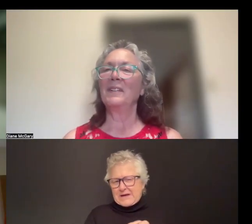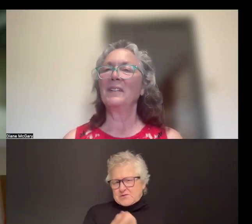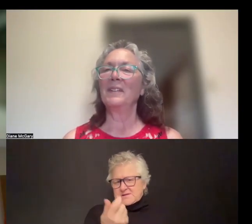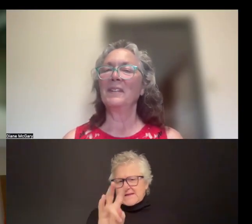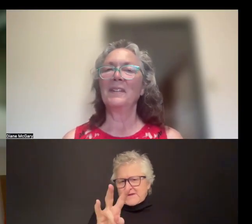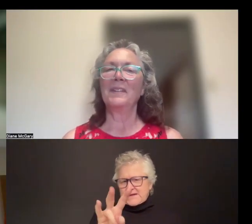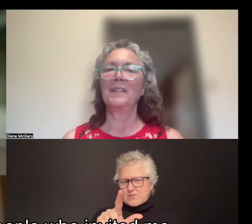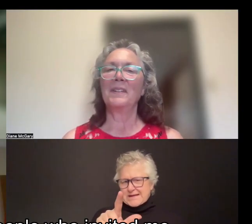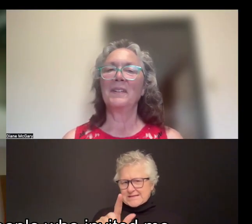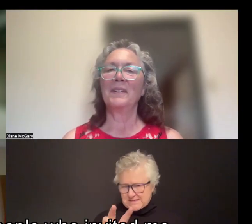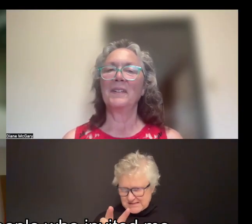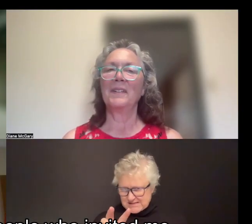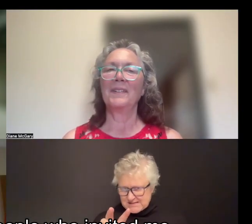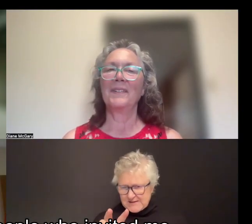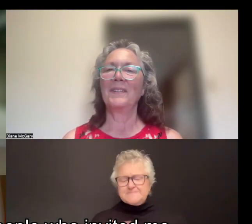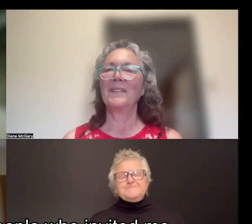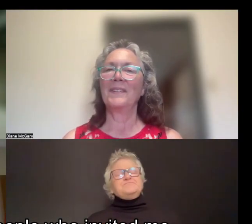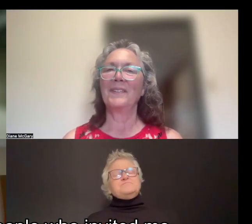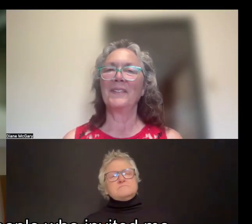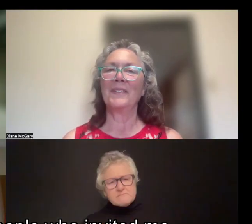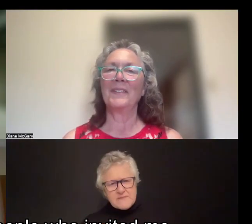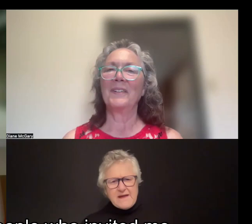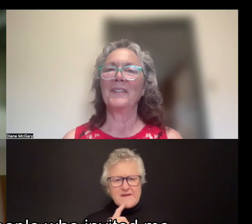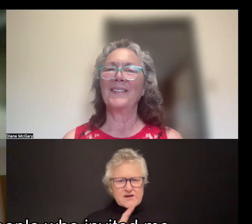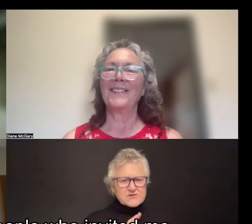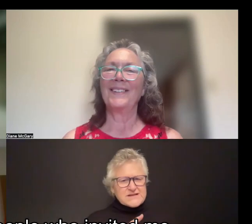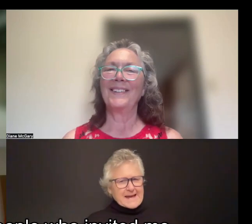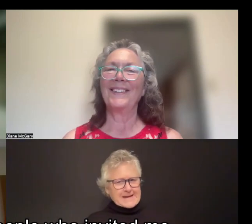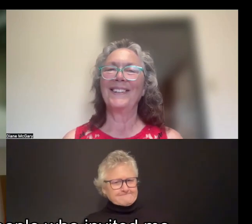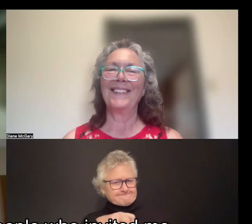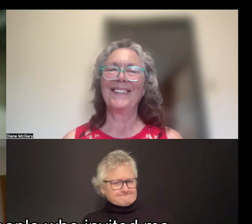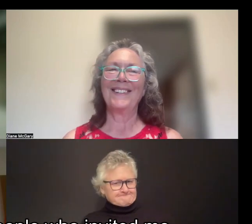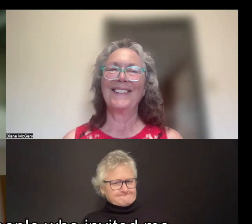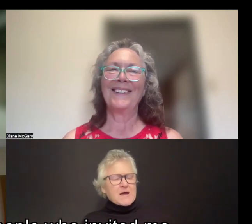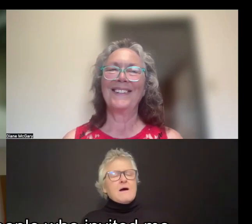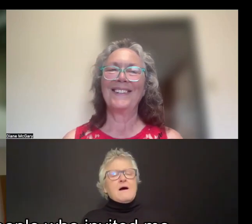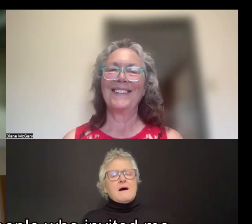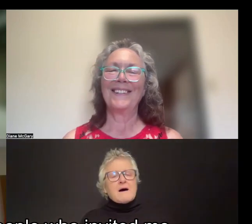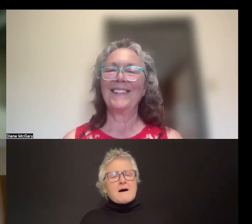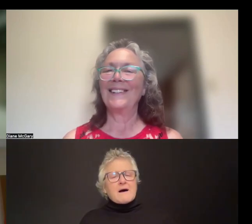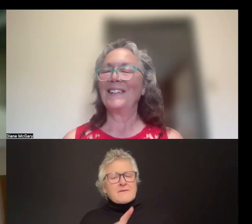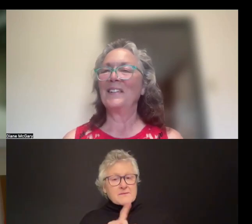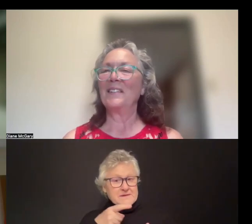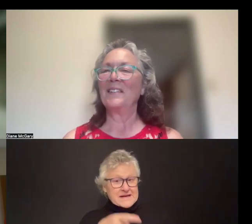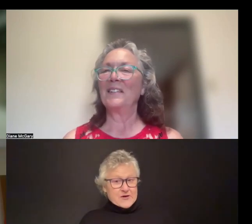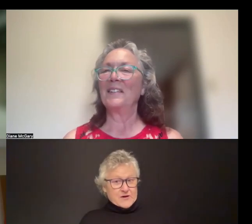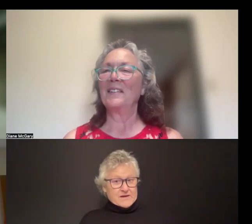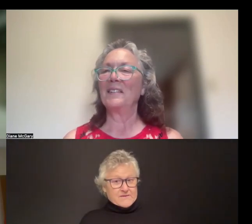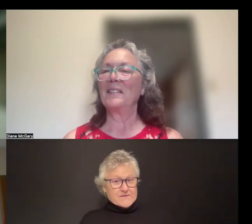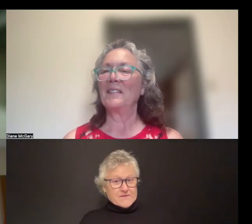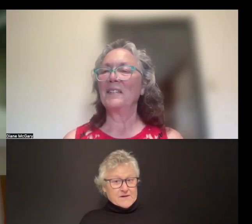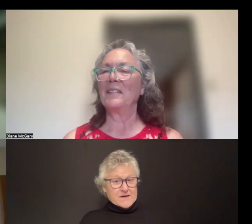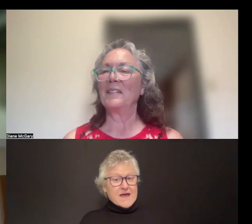today, I was remarking to the people who invited me to come to Drake Arts a moment ago that usually I give